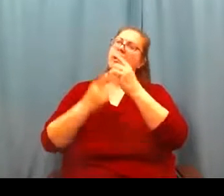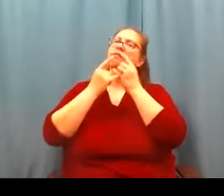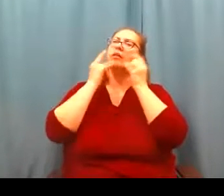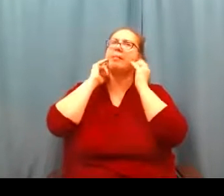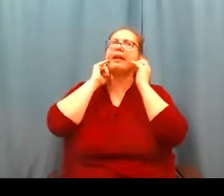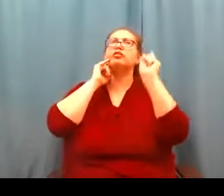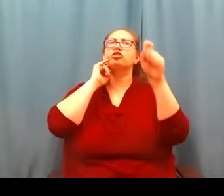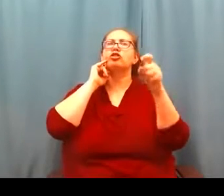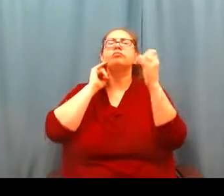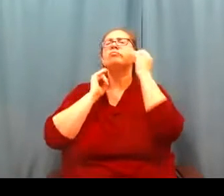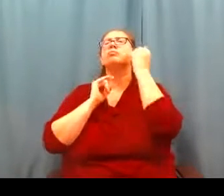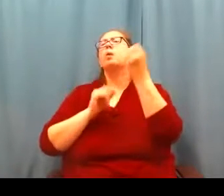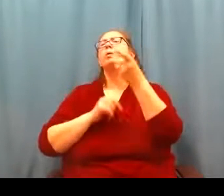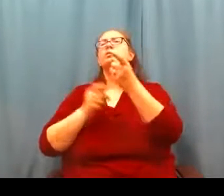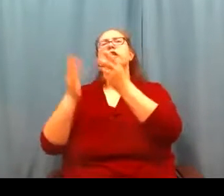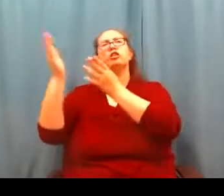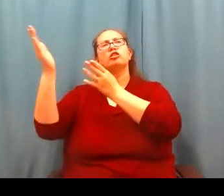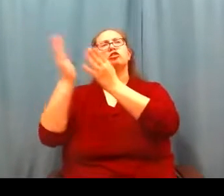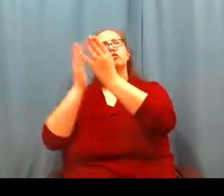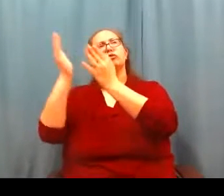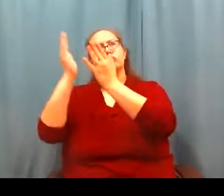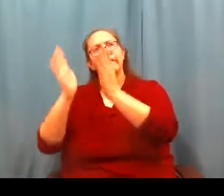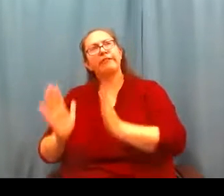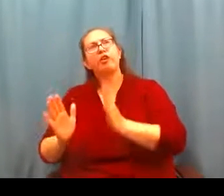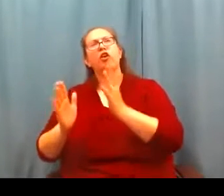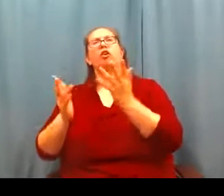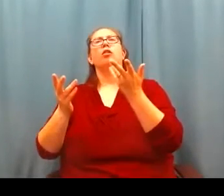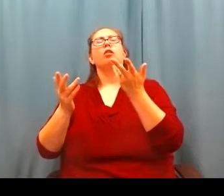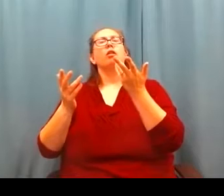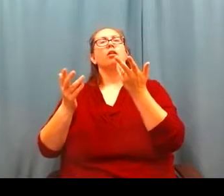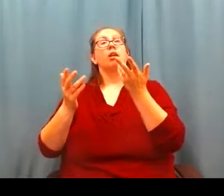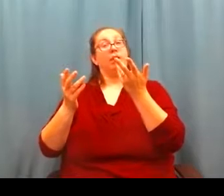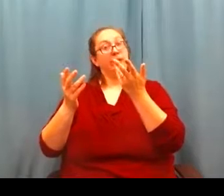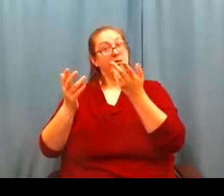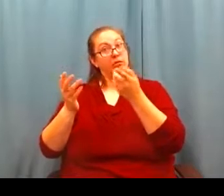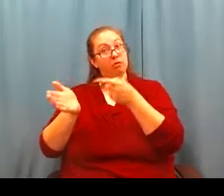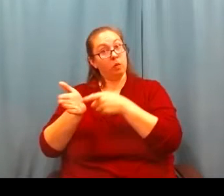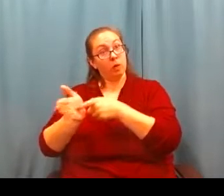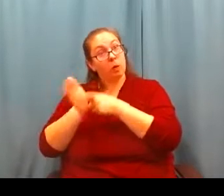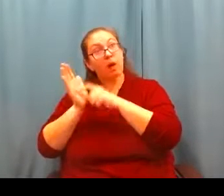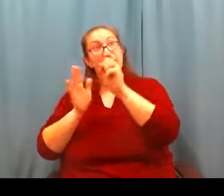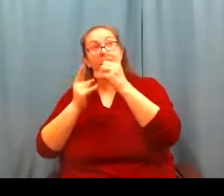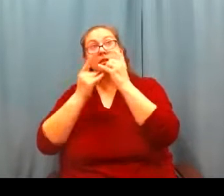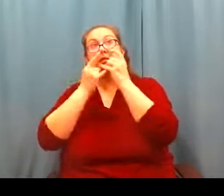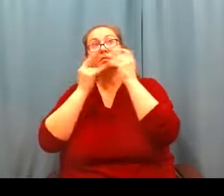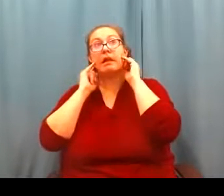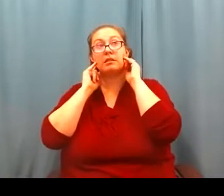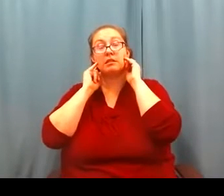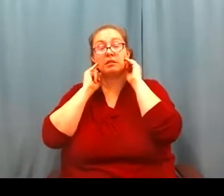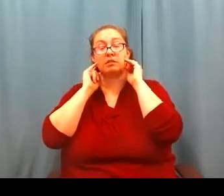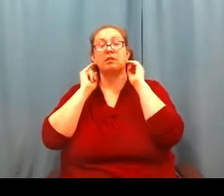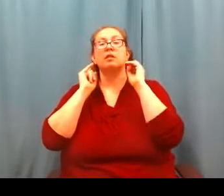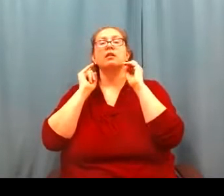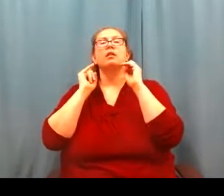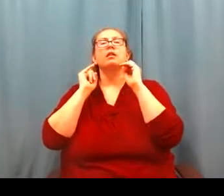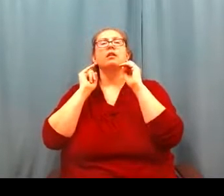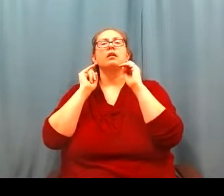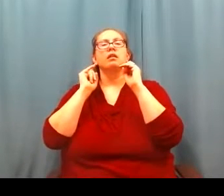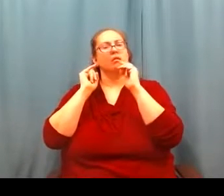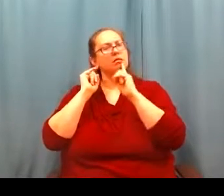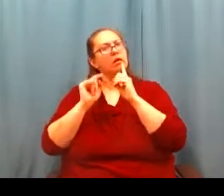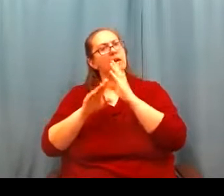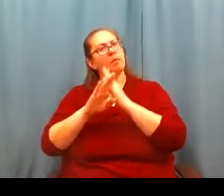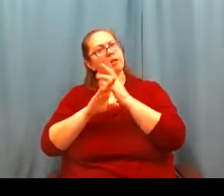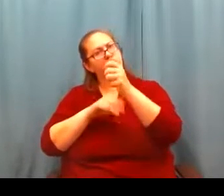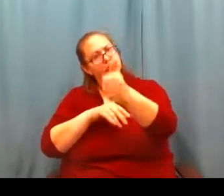server or someone who's working in a restaurant, you're actually required to be wearing a mask. And that is protection for